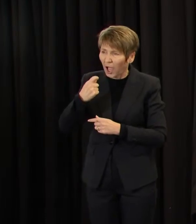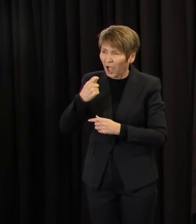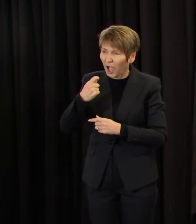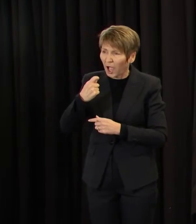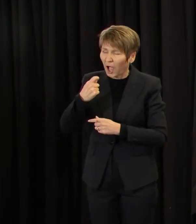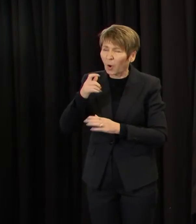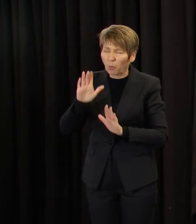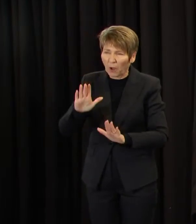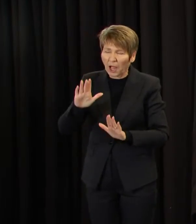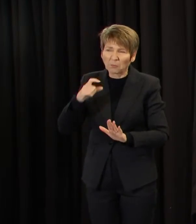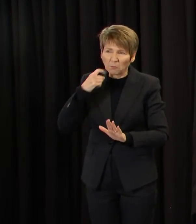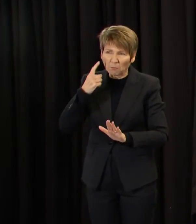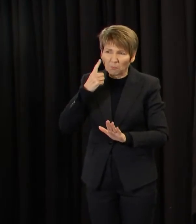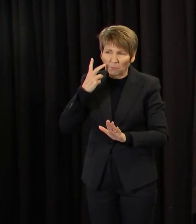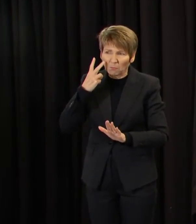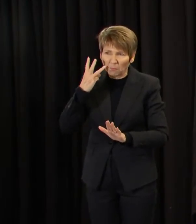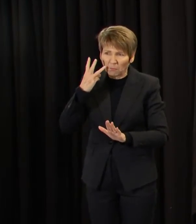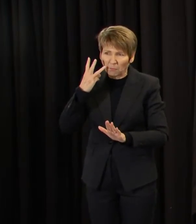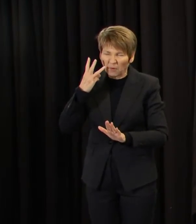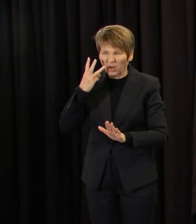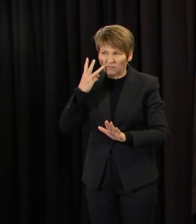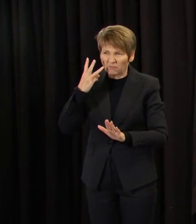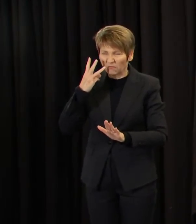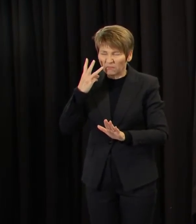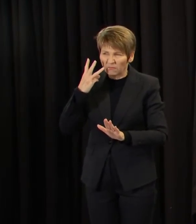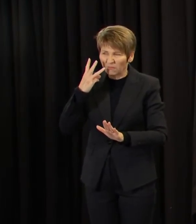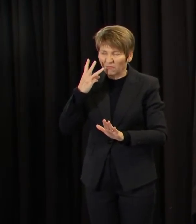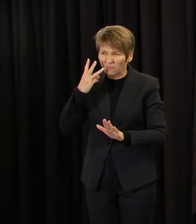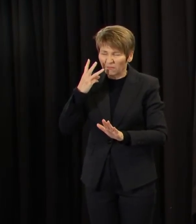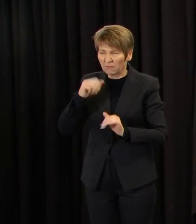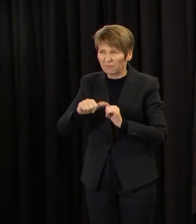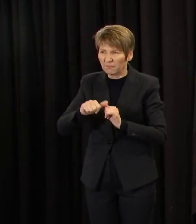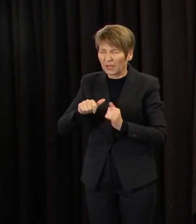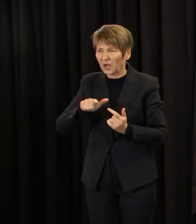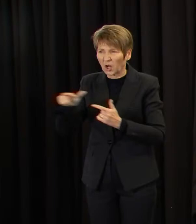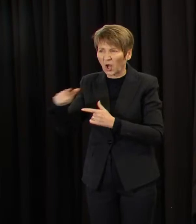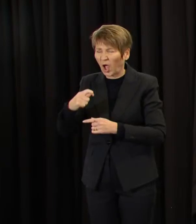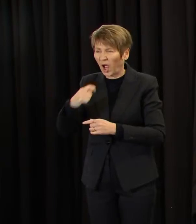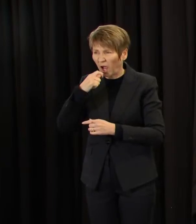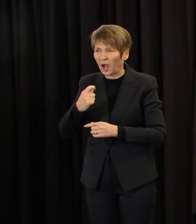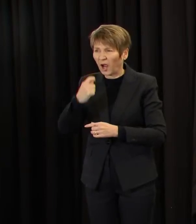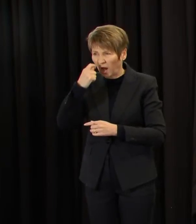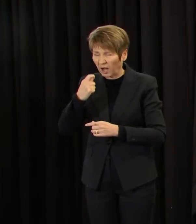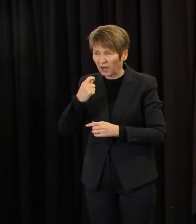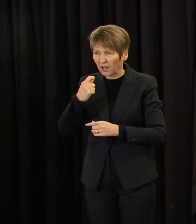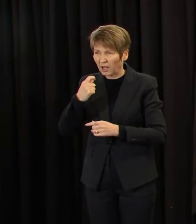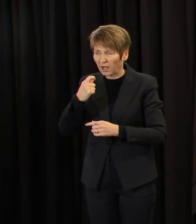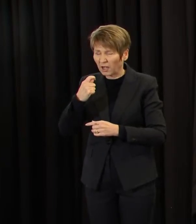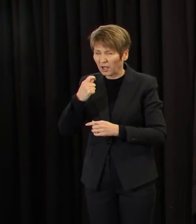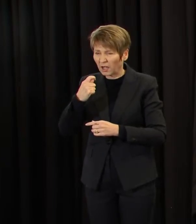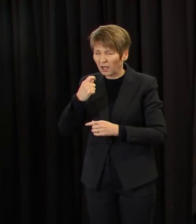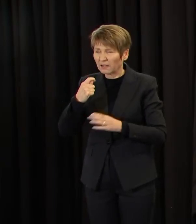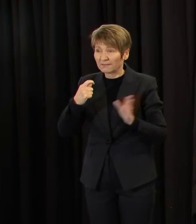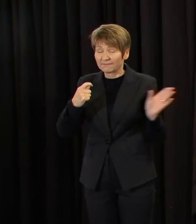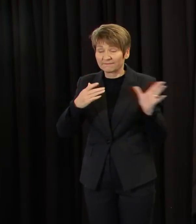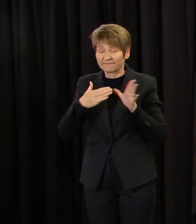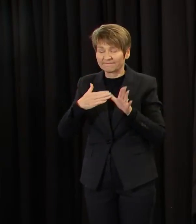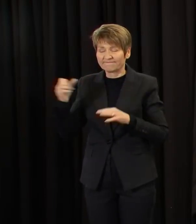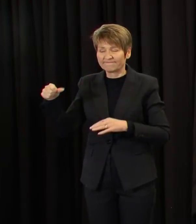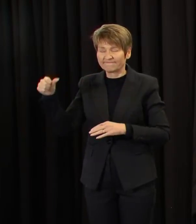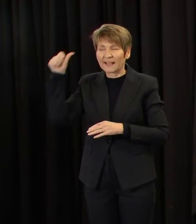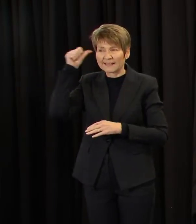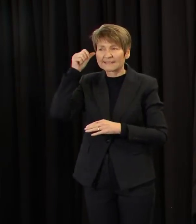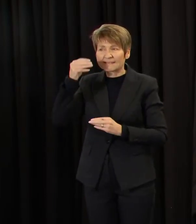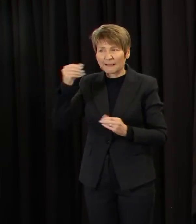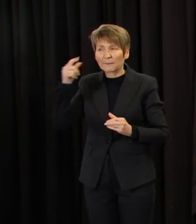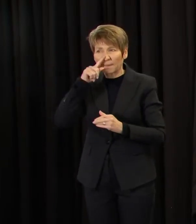for testing, it means that they will have exposed more people, because when you become, and actually Dr. Mukesh or Dr. Hussain are a better place to